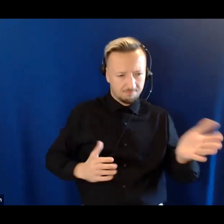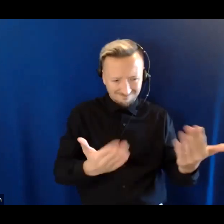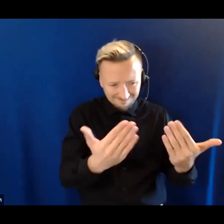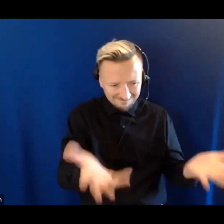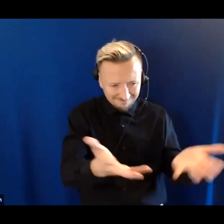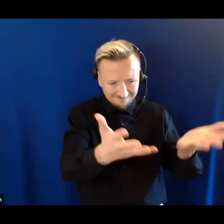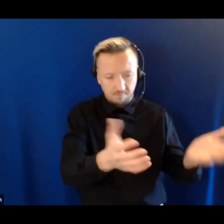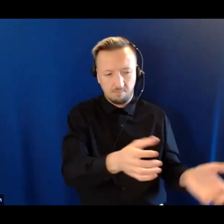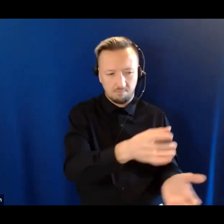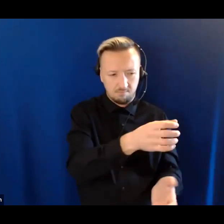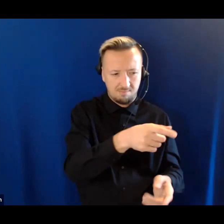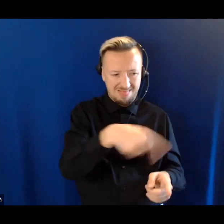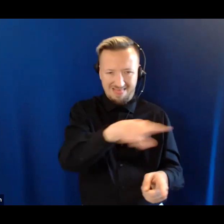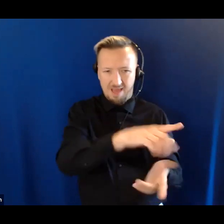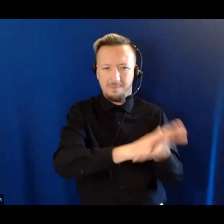power.